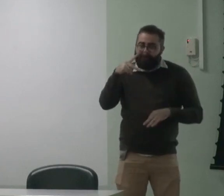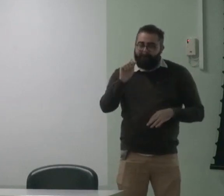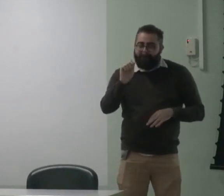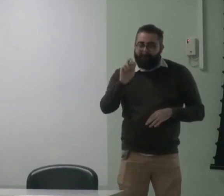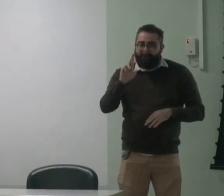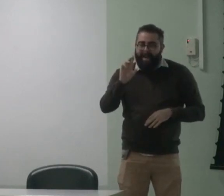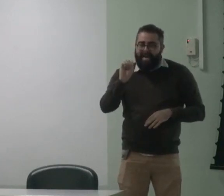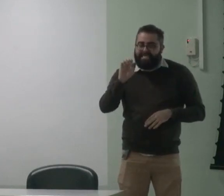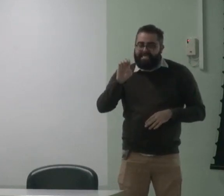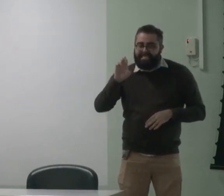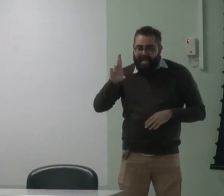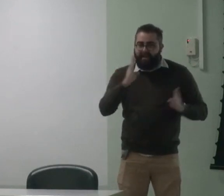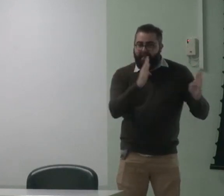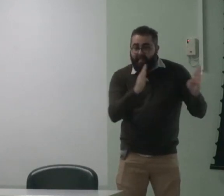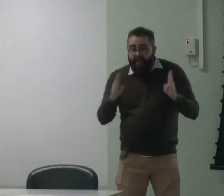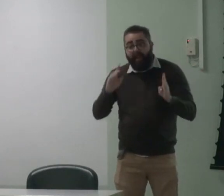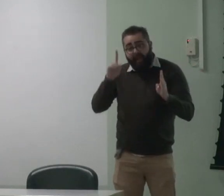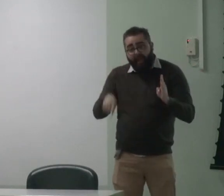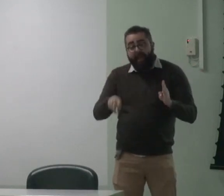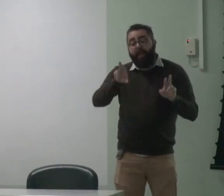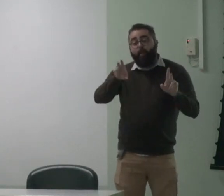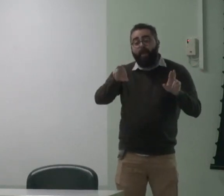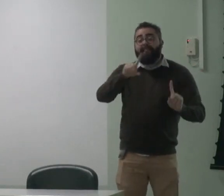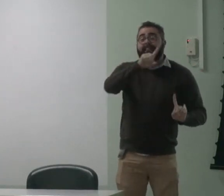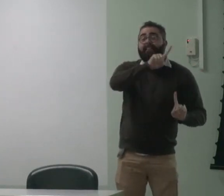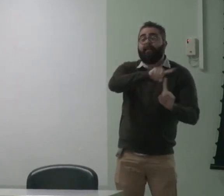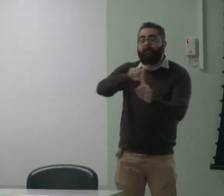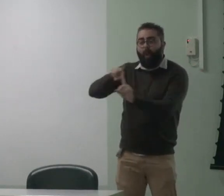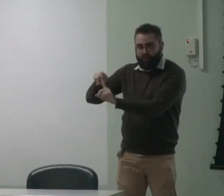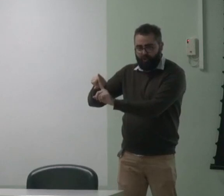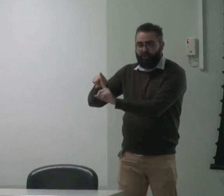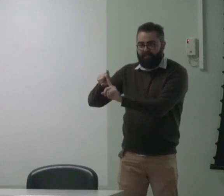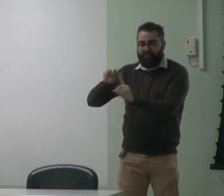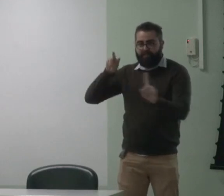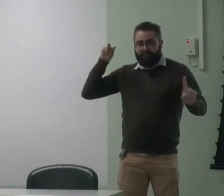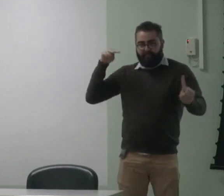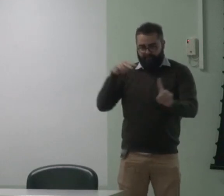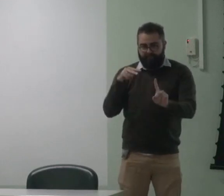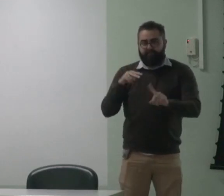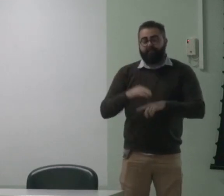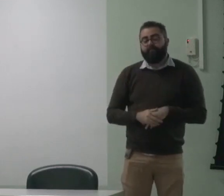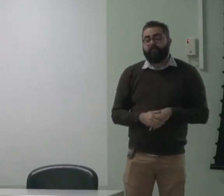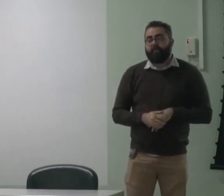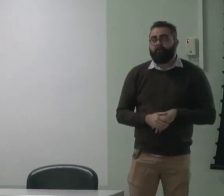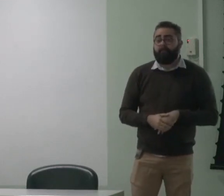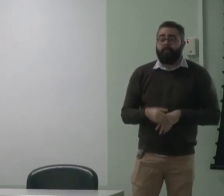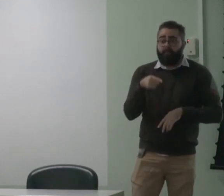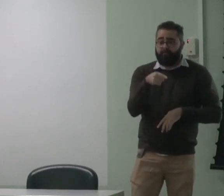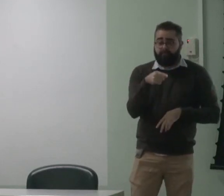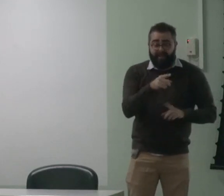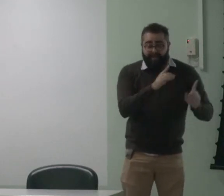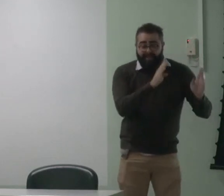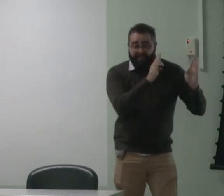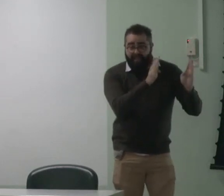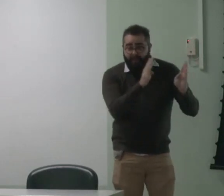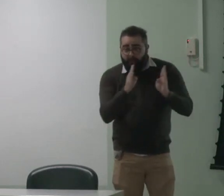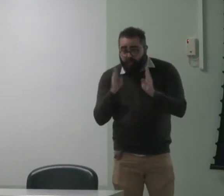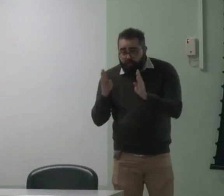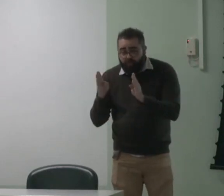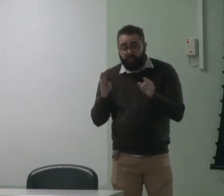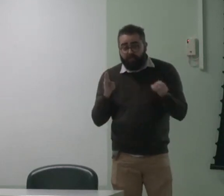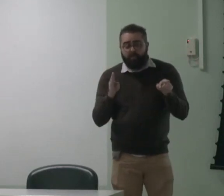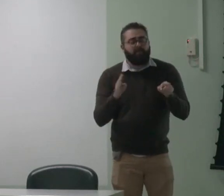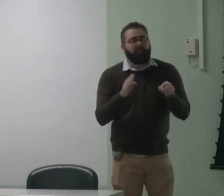language typology perspective. So there's a lot about parsing. That was originally really the